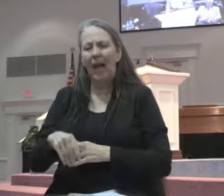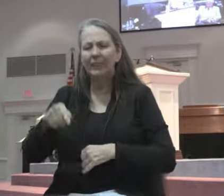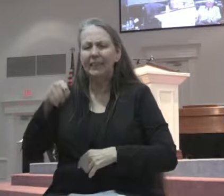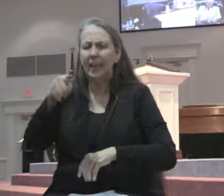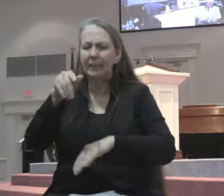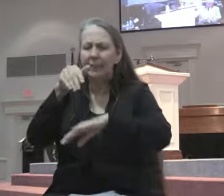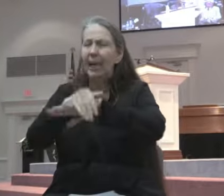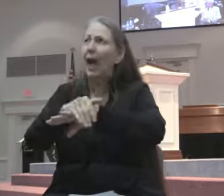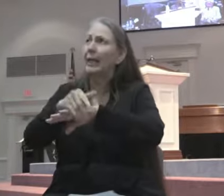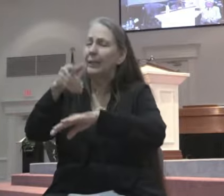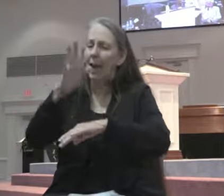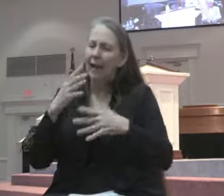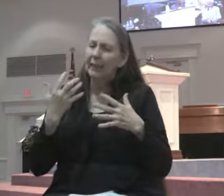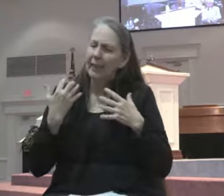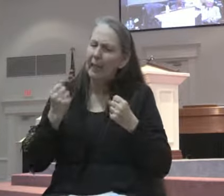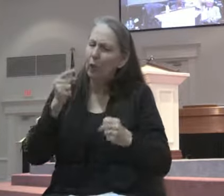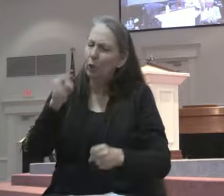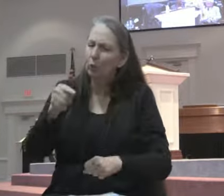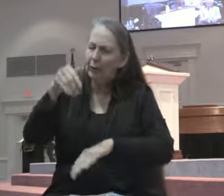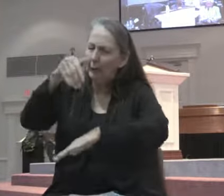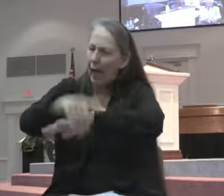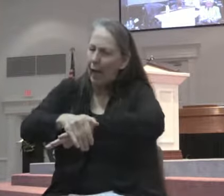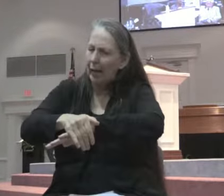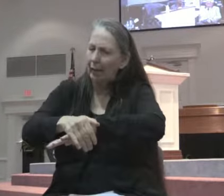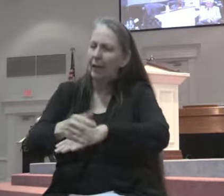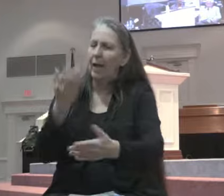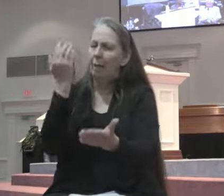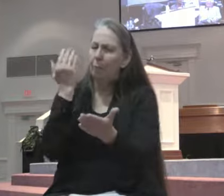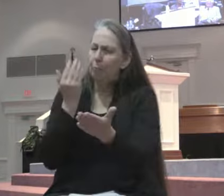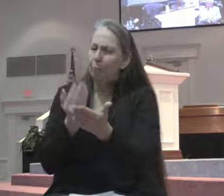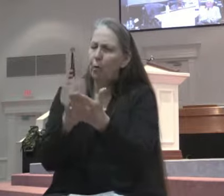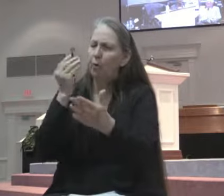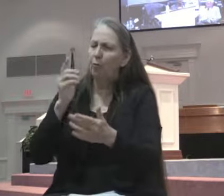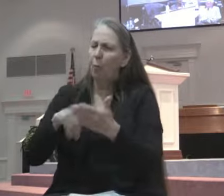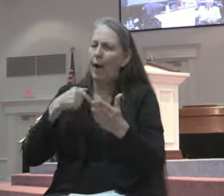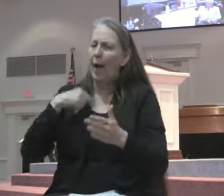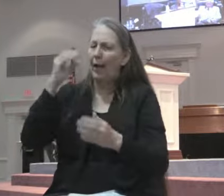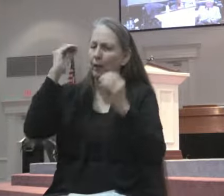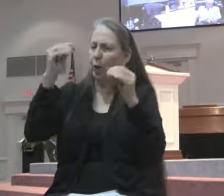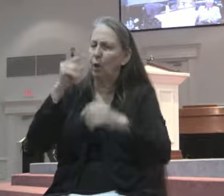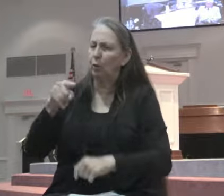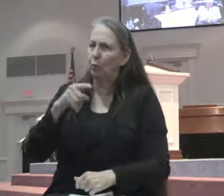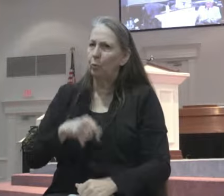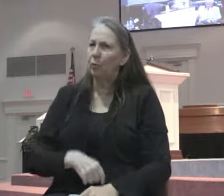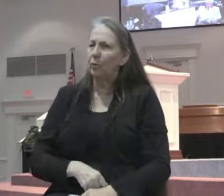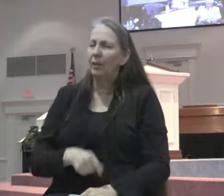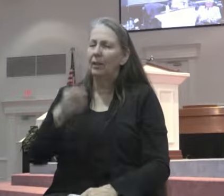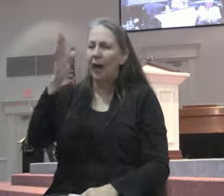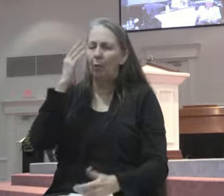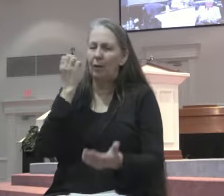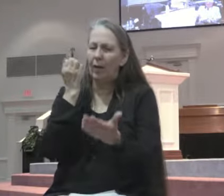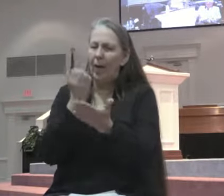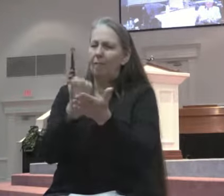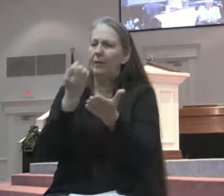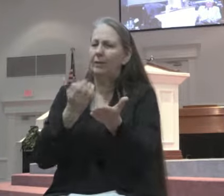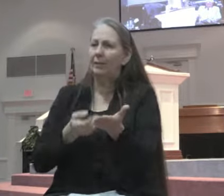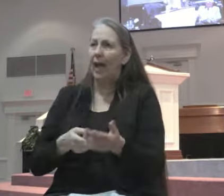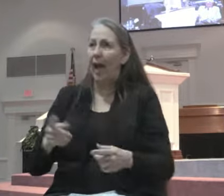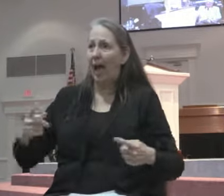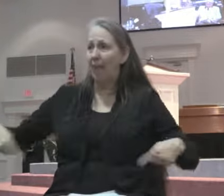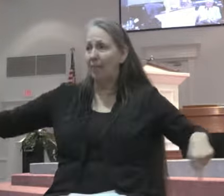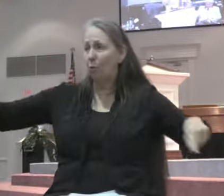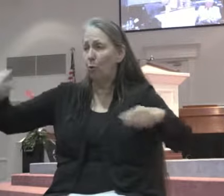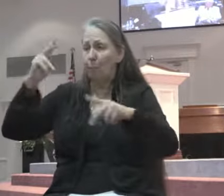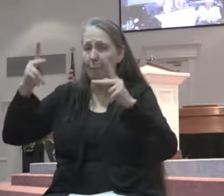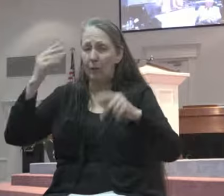tonight God is going to heal you to confirm what I preached, that God's going to let you know and these people